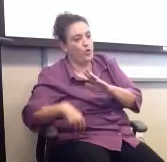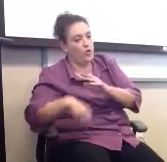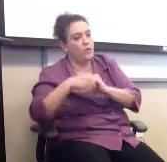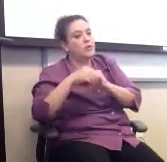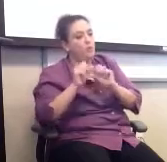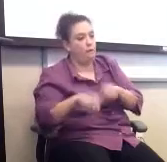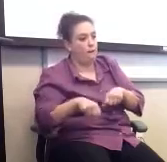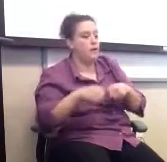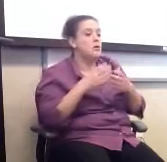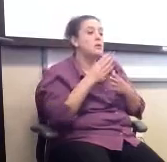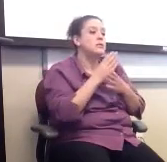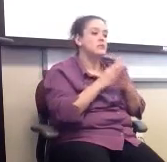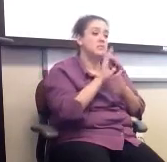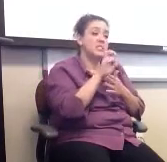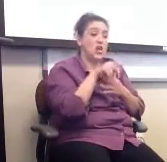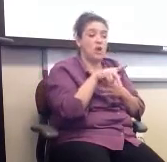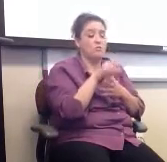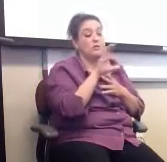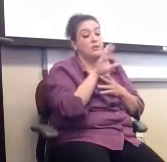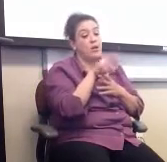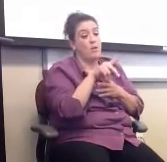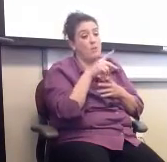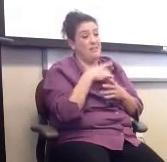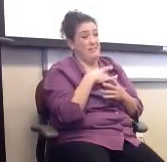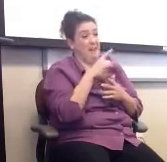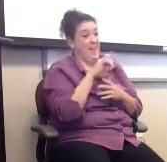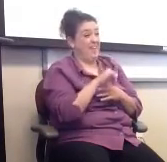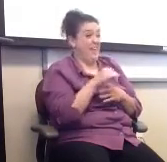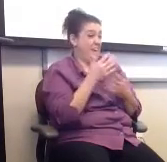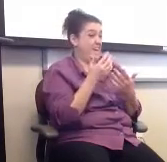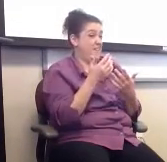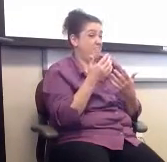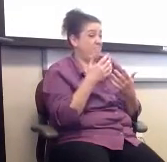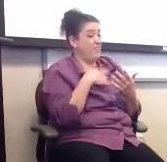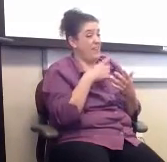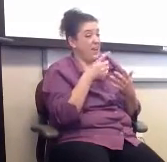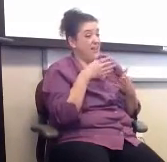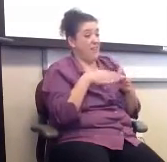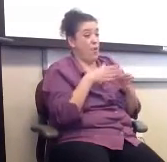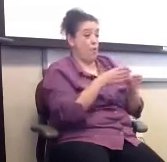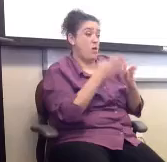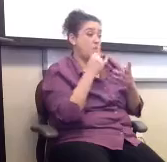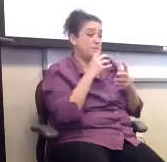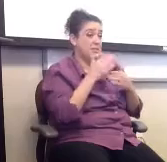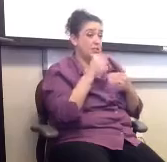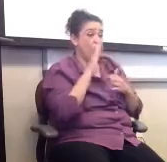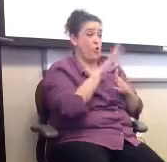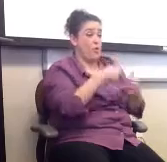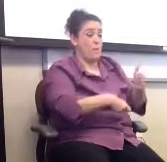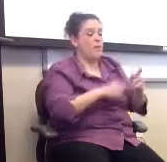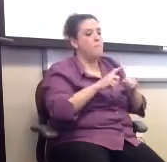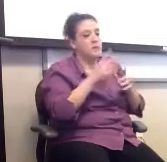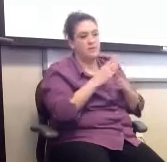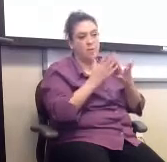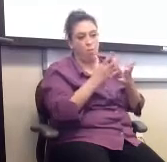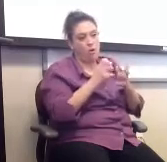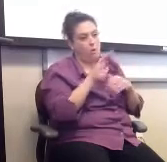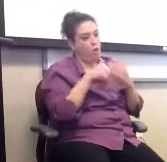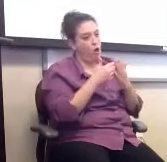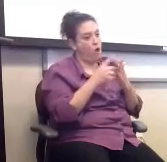liked them broken up that way, it was easier for them on their billing end, others wanted all the milestones up front. Kyle says he doesn't